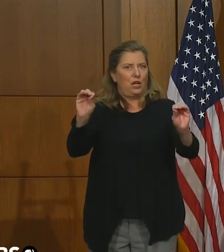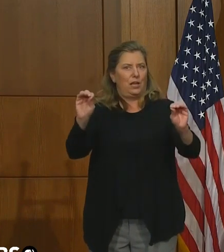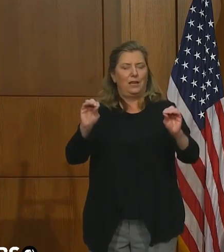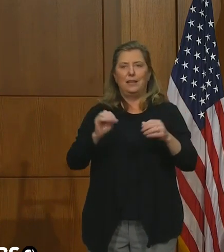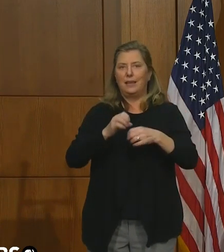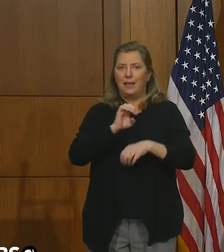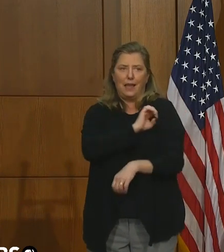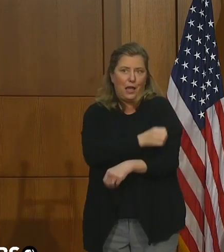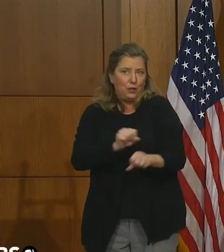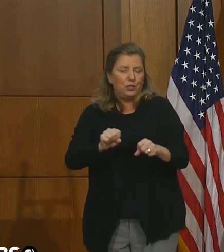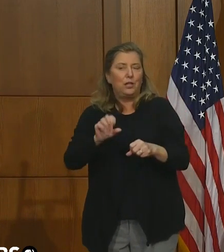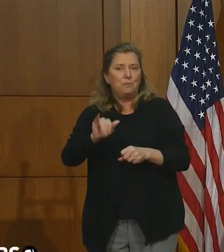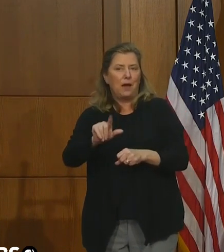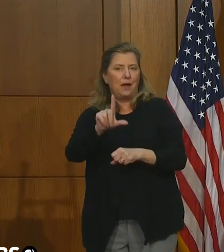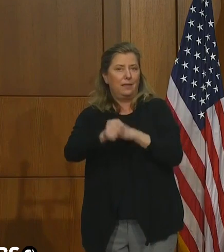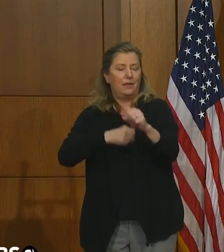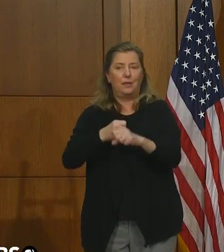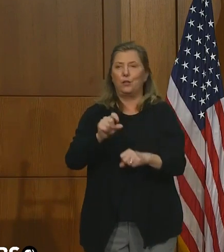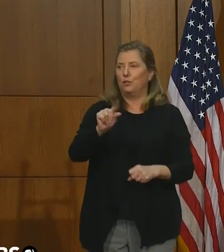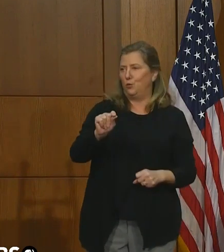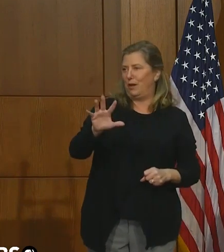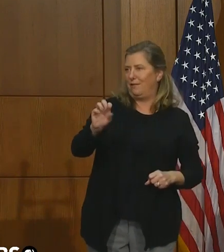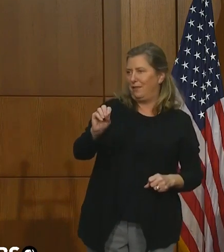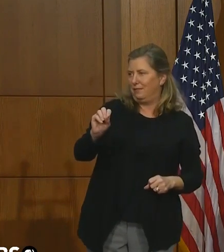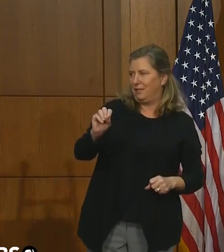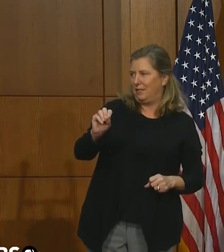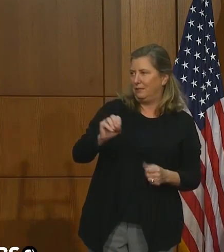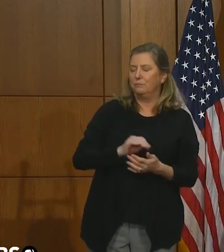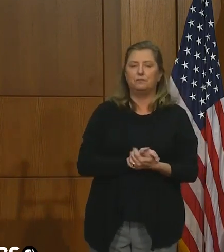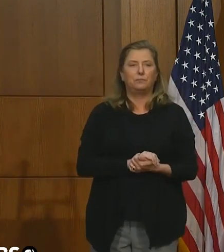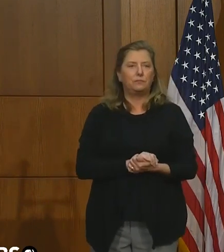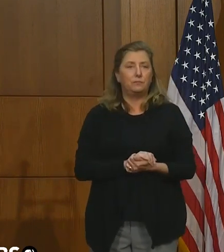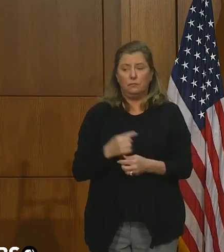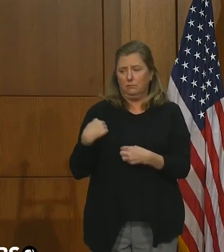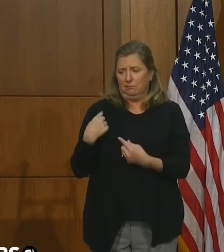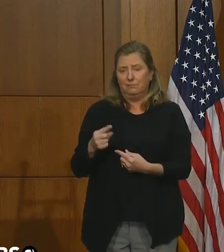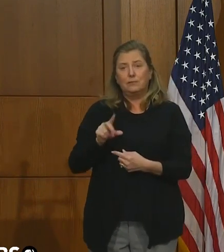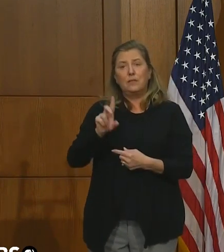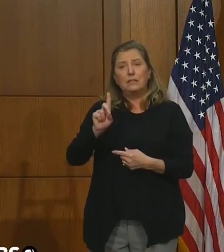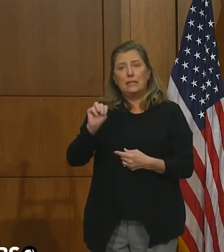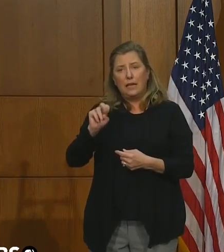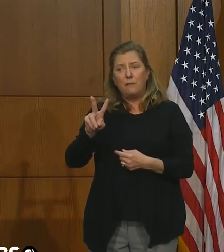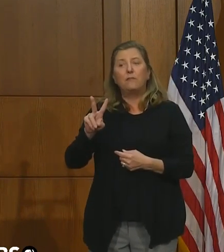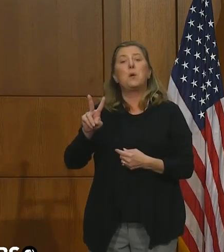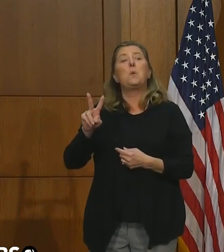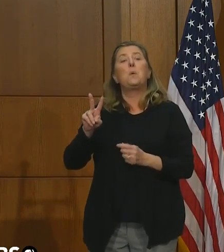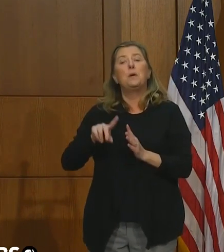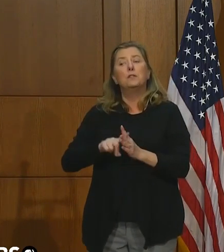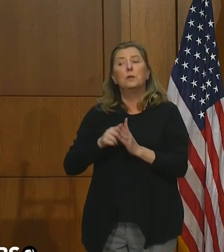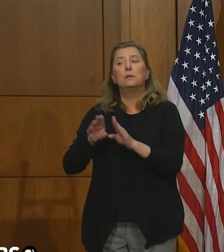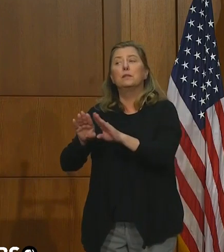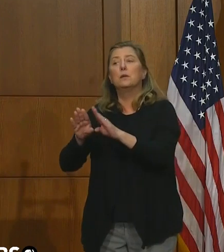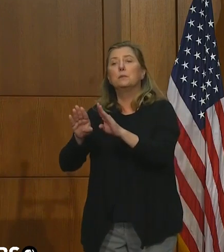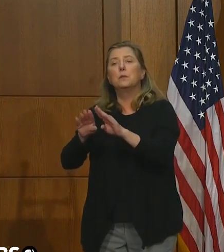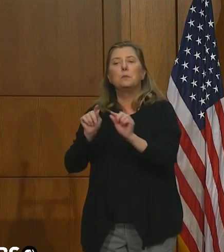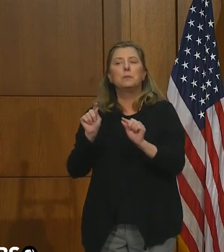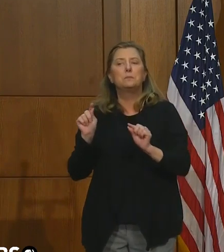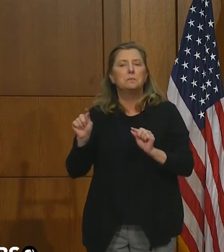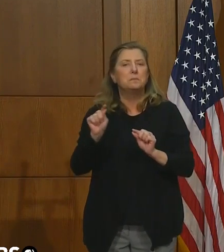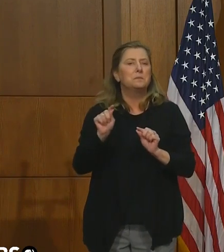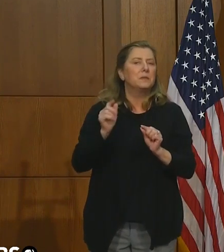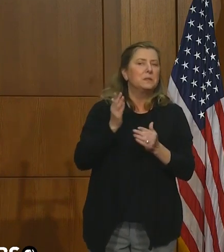by 2050. In recent days, our DMVs have been slowly reopening a small number